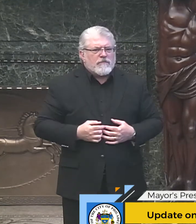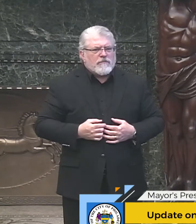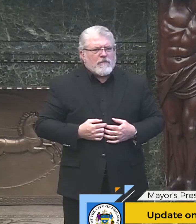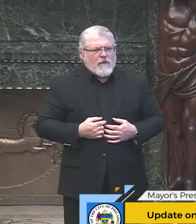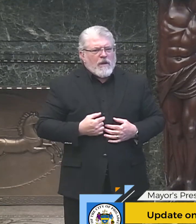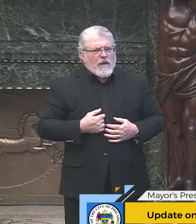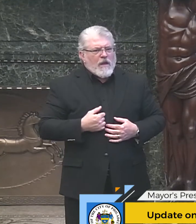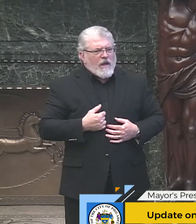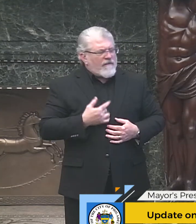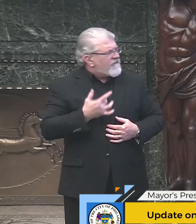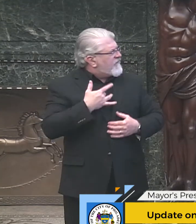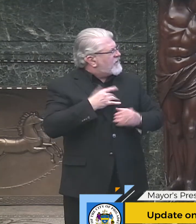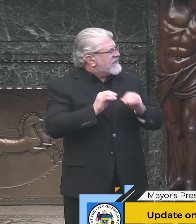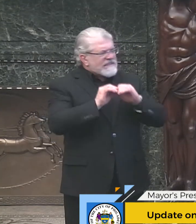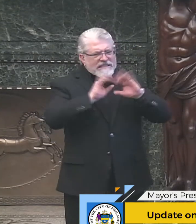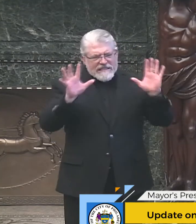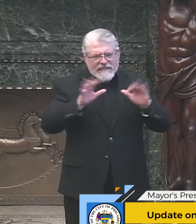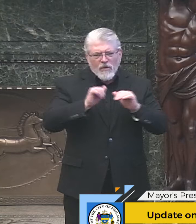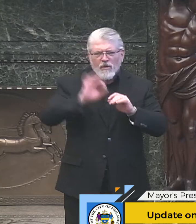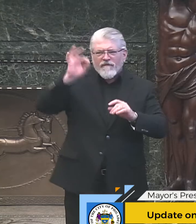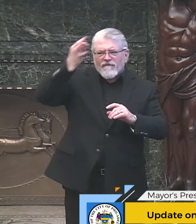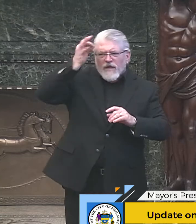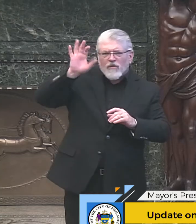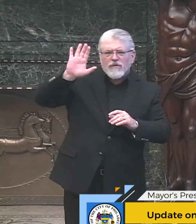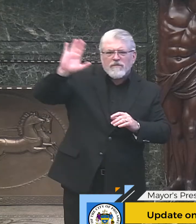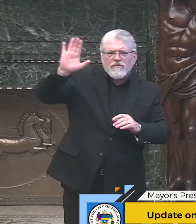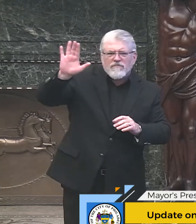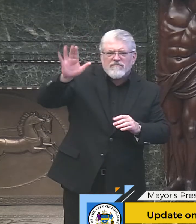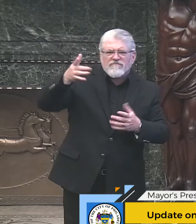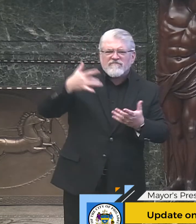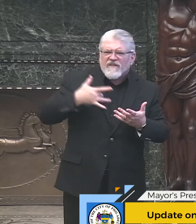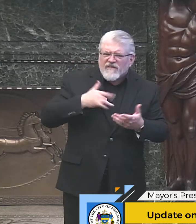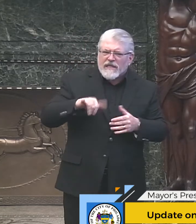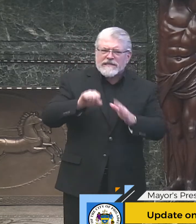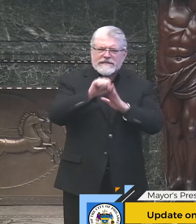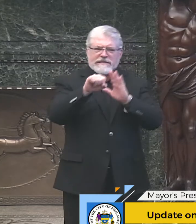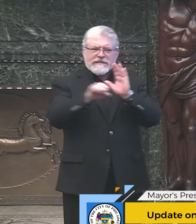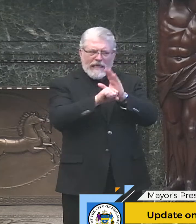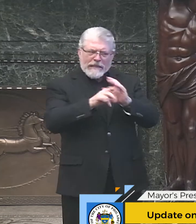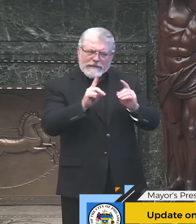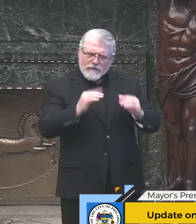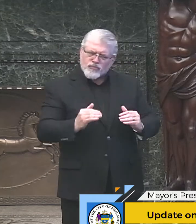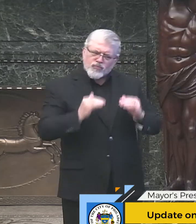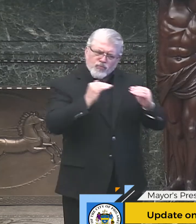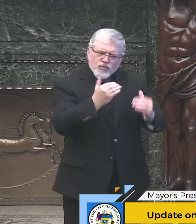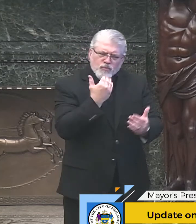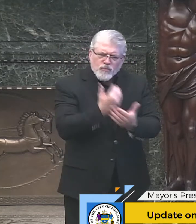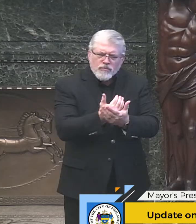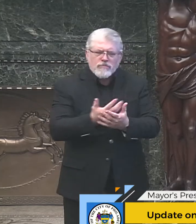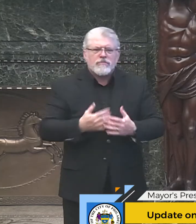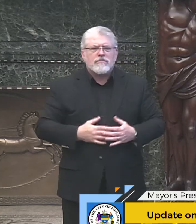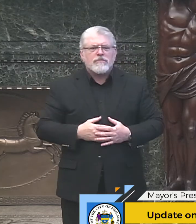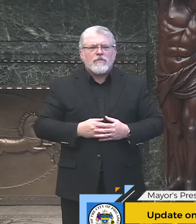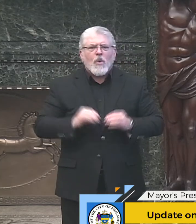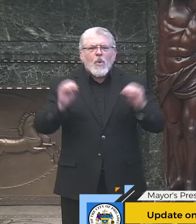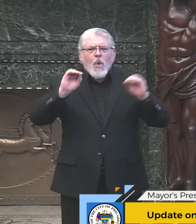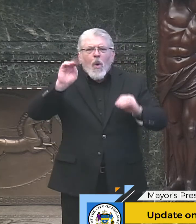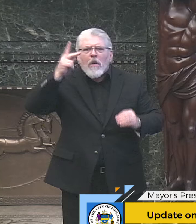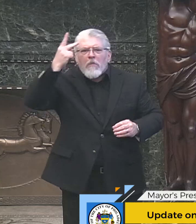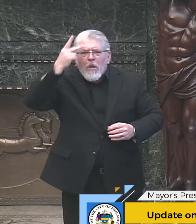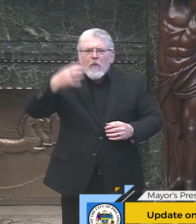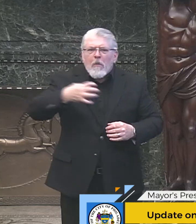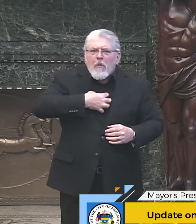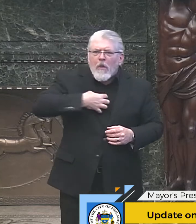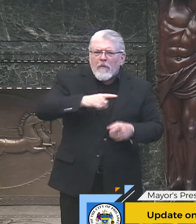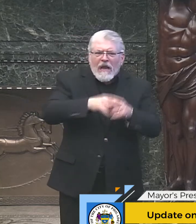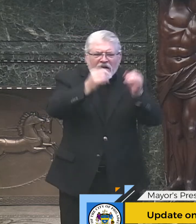and states have had to step up in the manner that they've stepped up. So I don't have political complaint as far as, an individual person. We're talking about